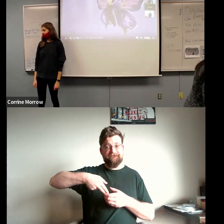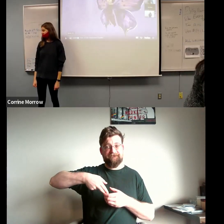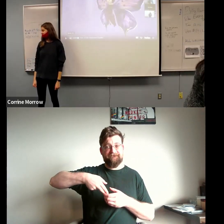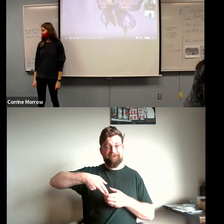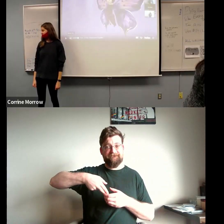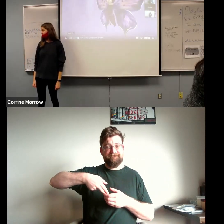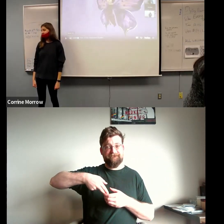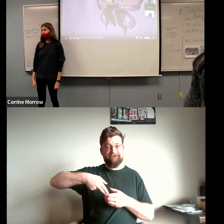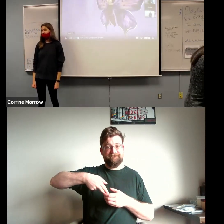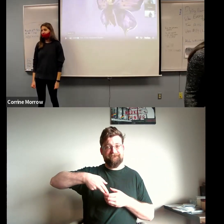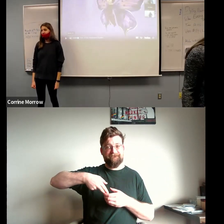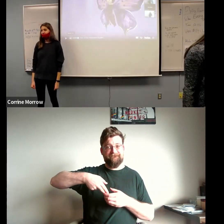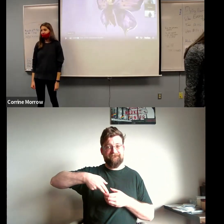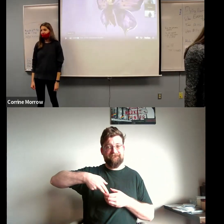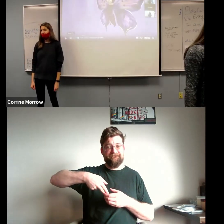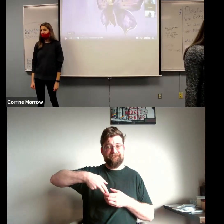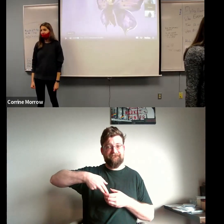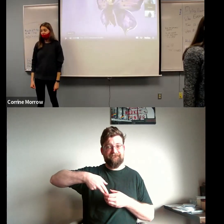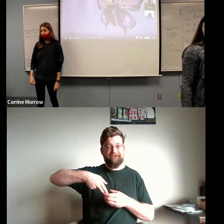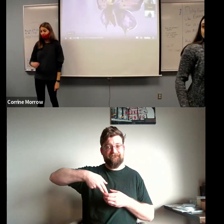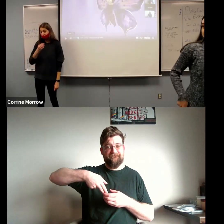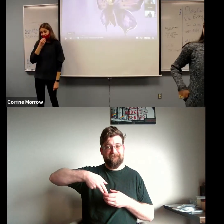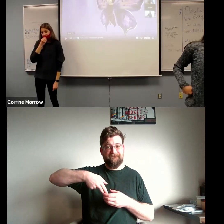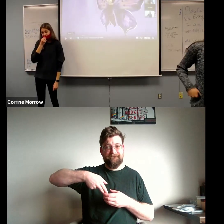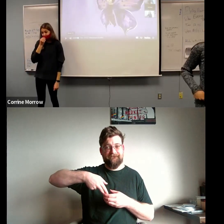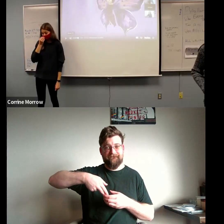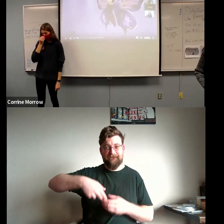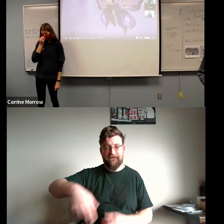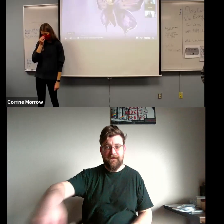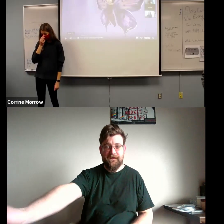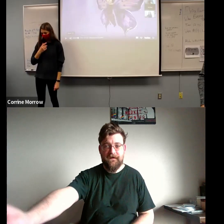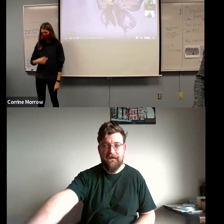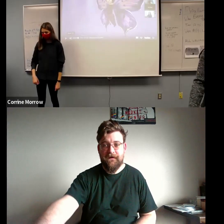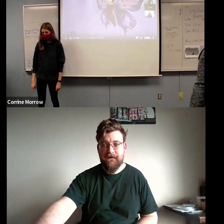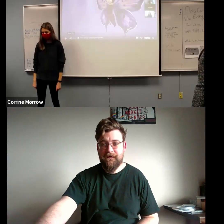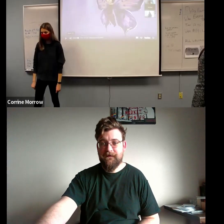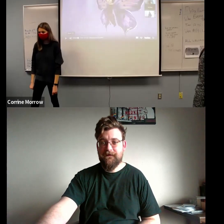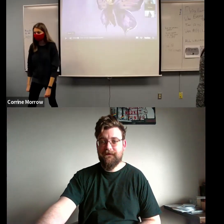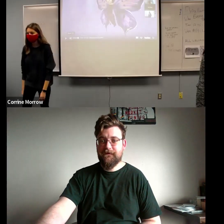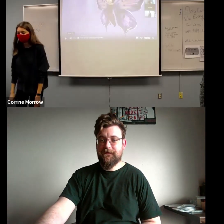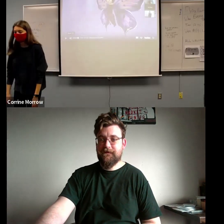Okay, go ahead and shut off your devices.